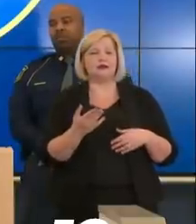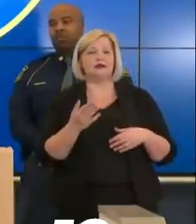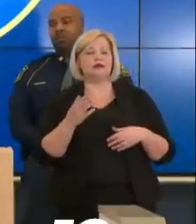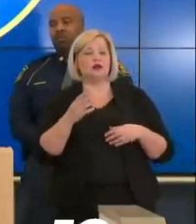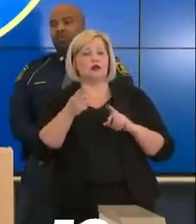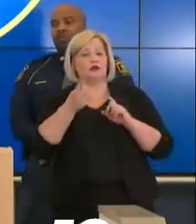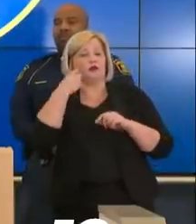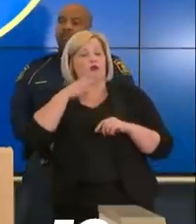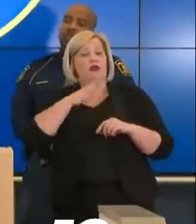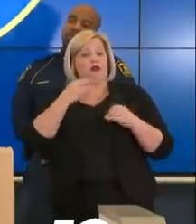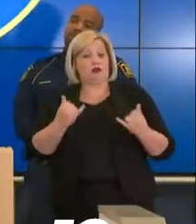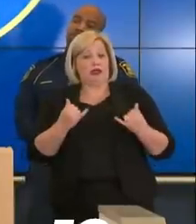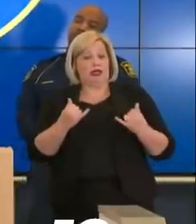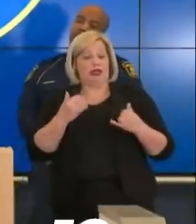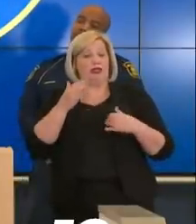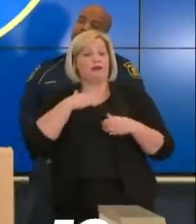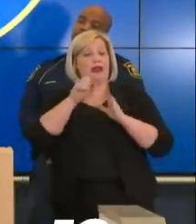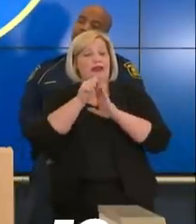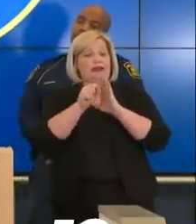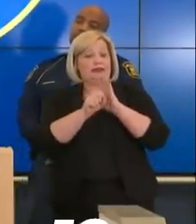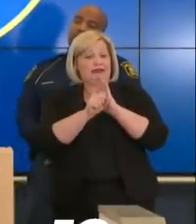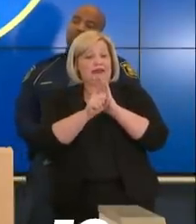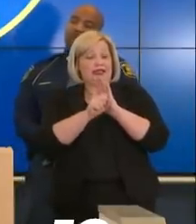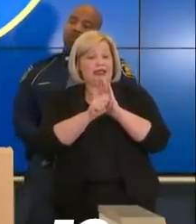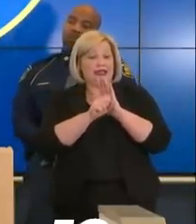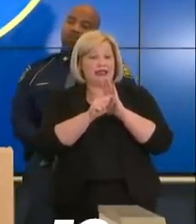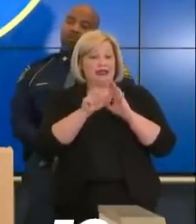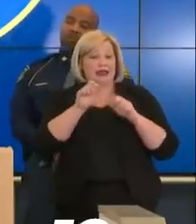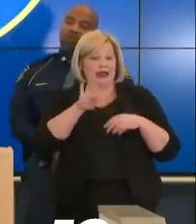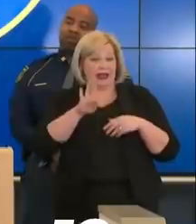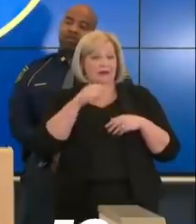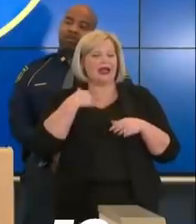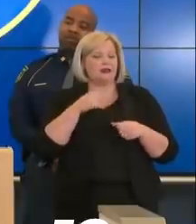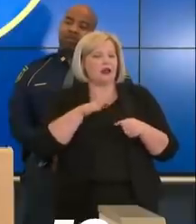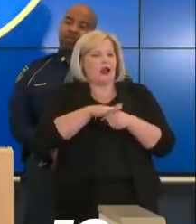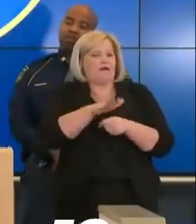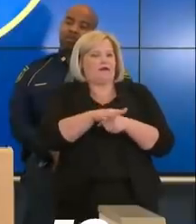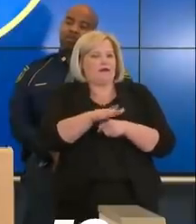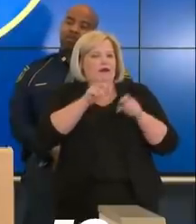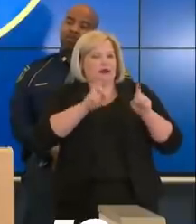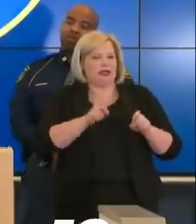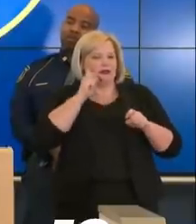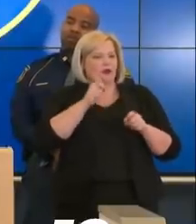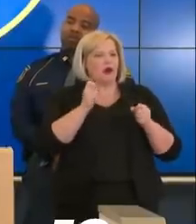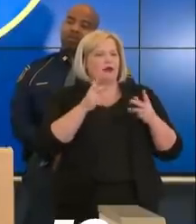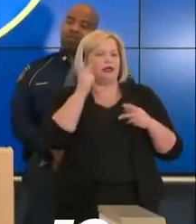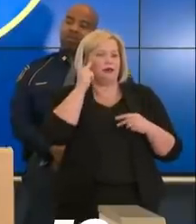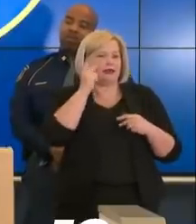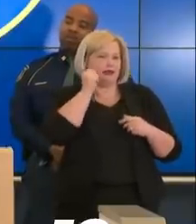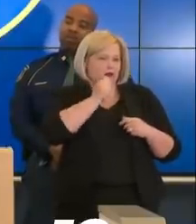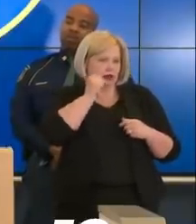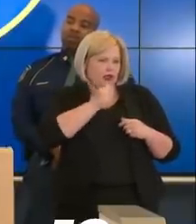my state lab has enough test kits for the volume that we have been seeing, and we've been running them every